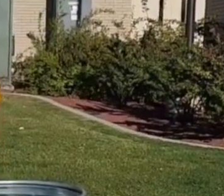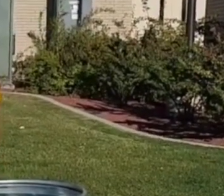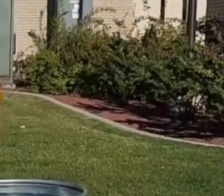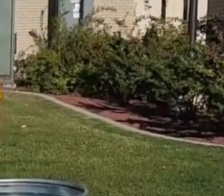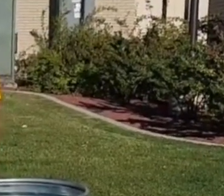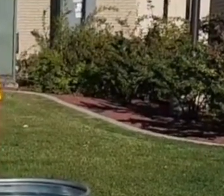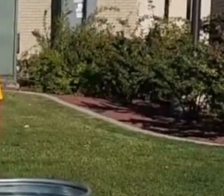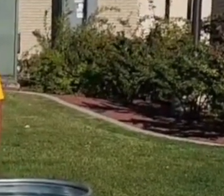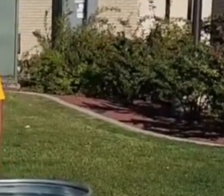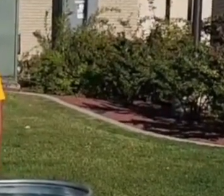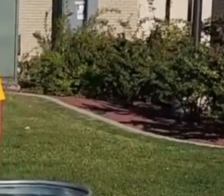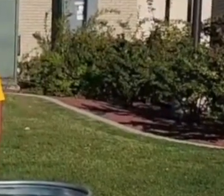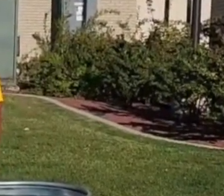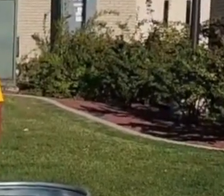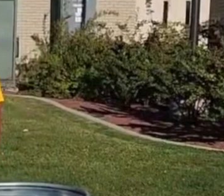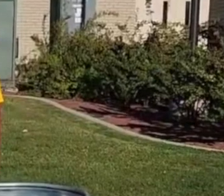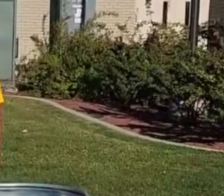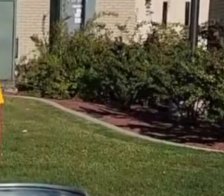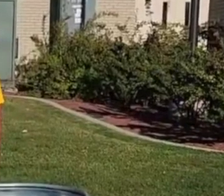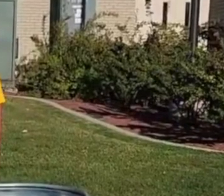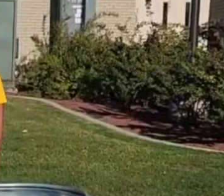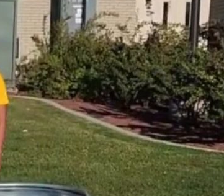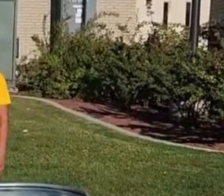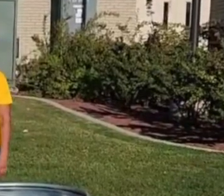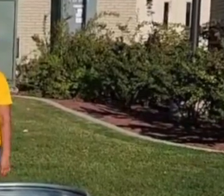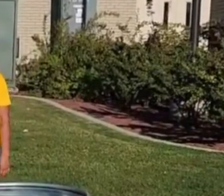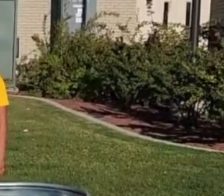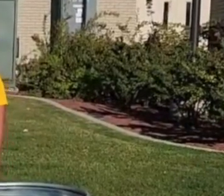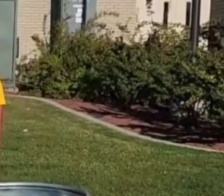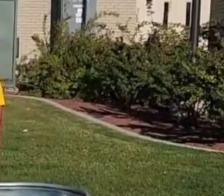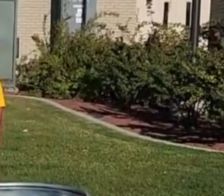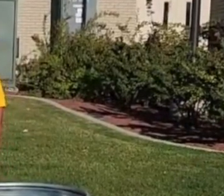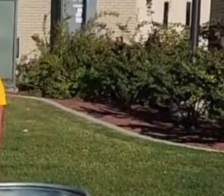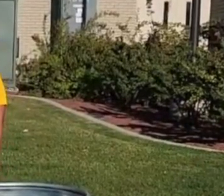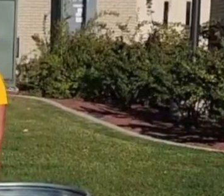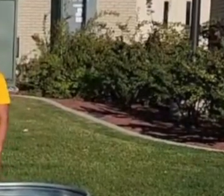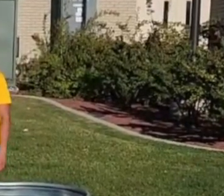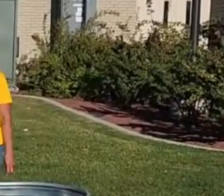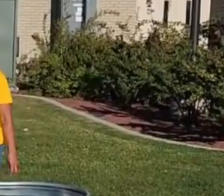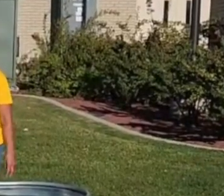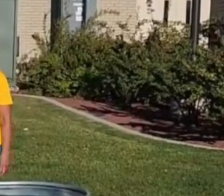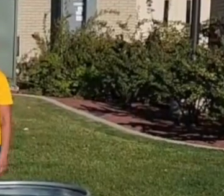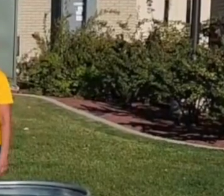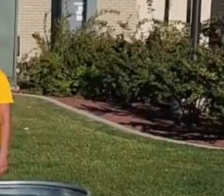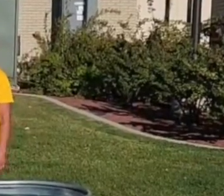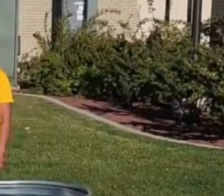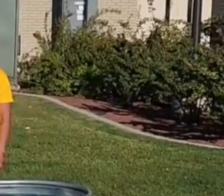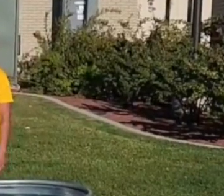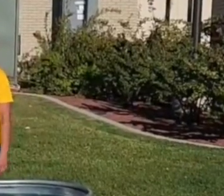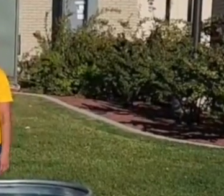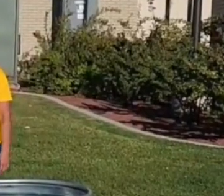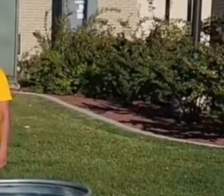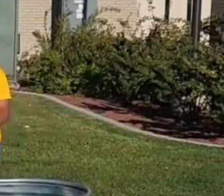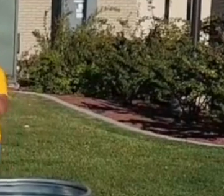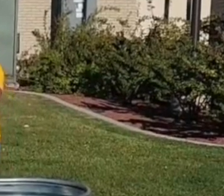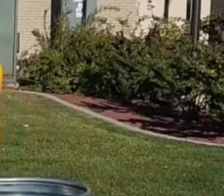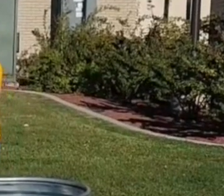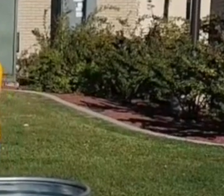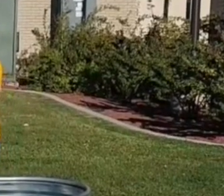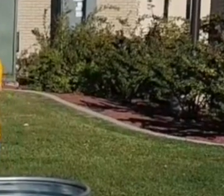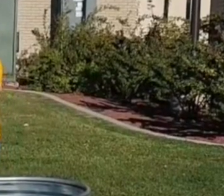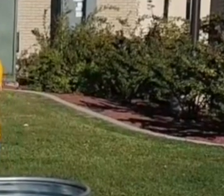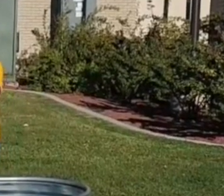a craft. Lunch will be served, so don't forget to get signed up. For that, you have a chance to win a $150 value